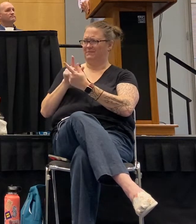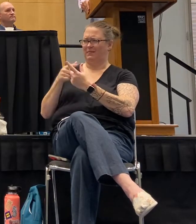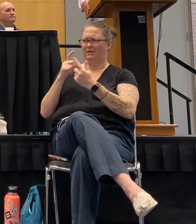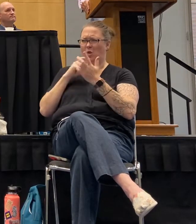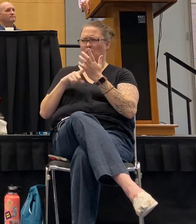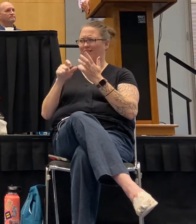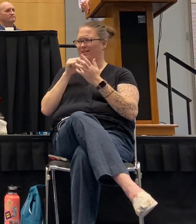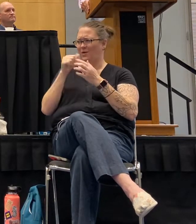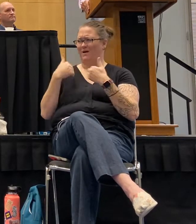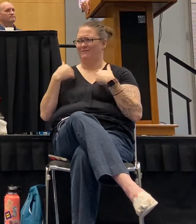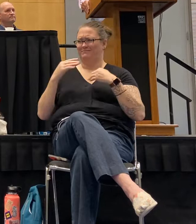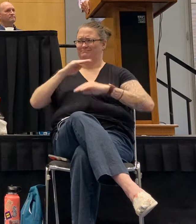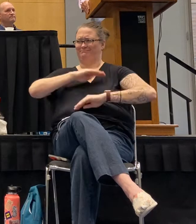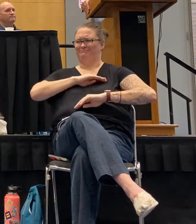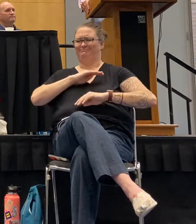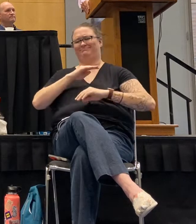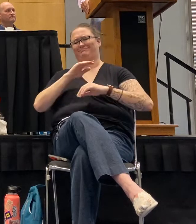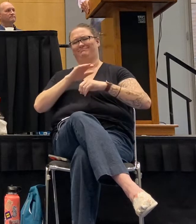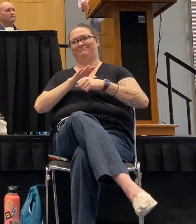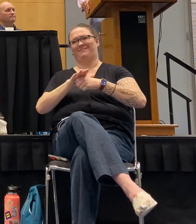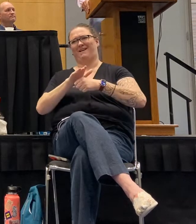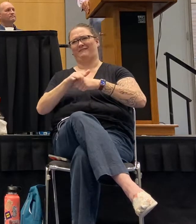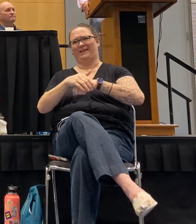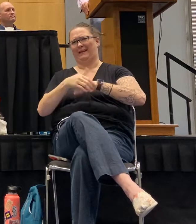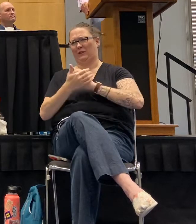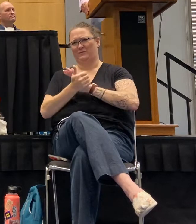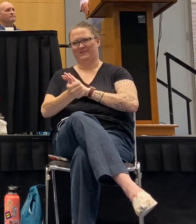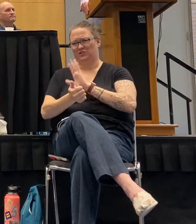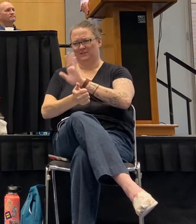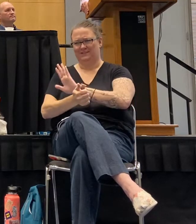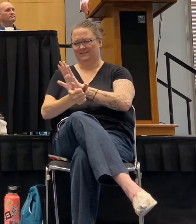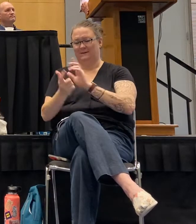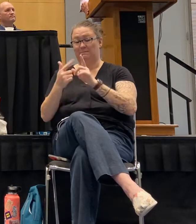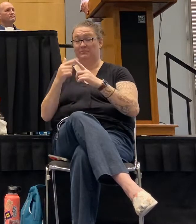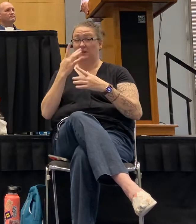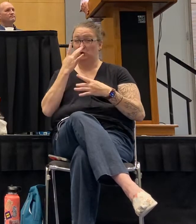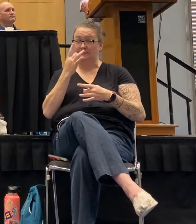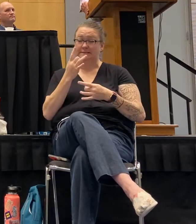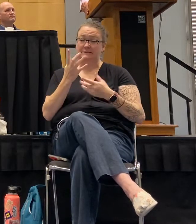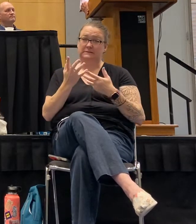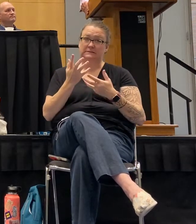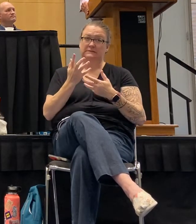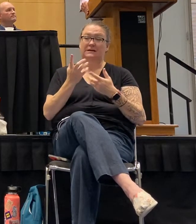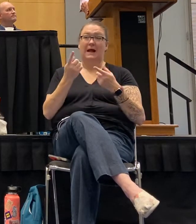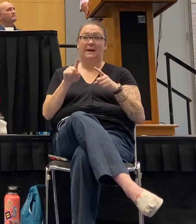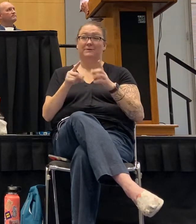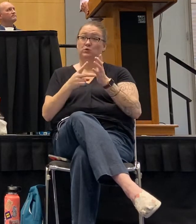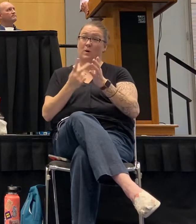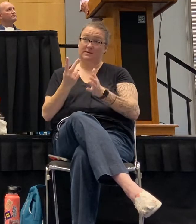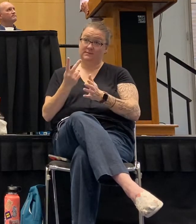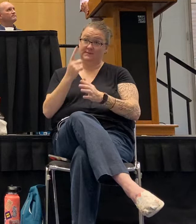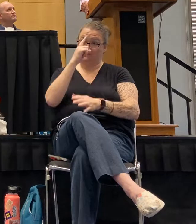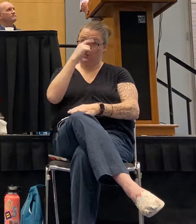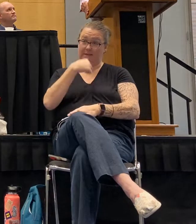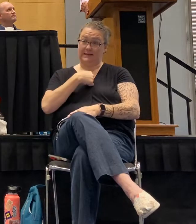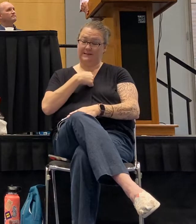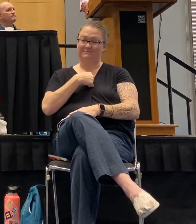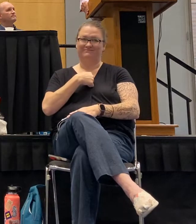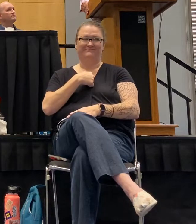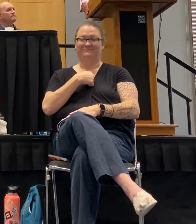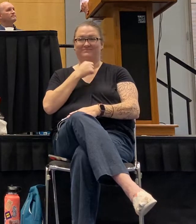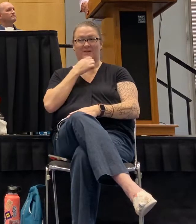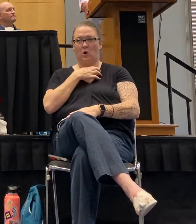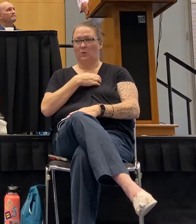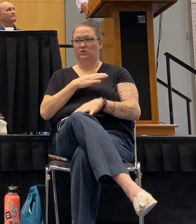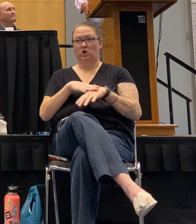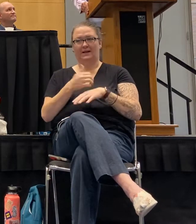meet the English proficiency requirement. And interestingly enough, it happened twice for me, and I don't wish